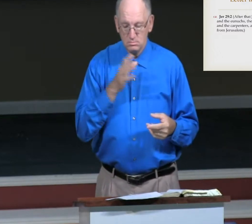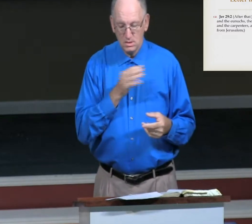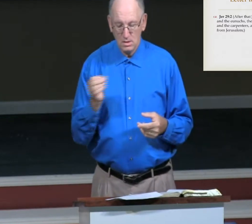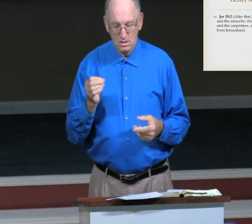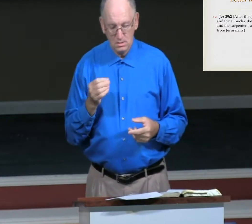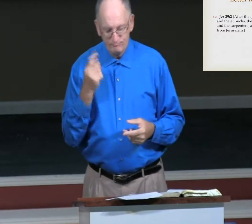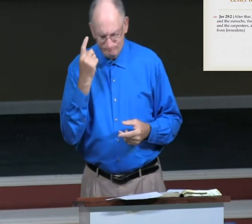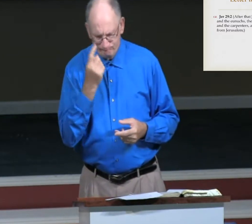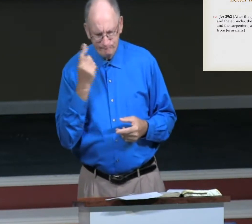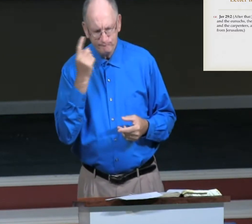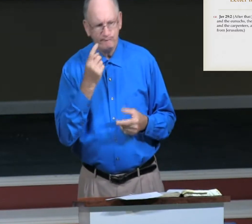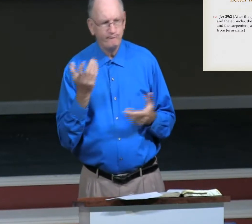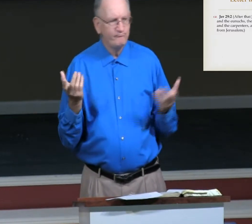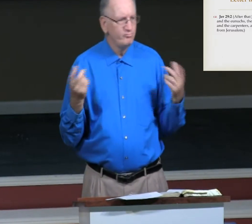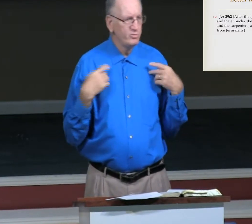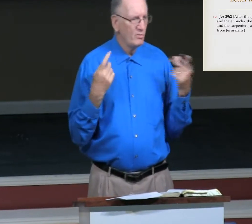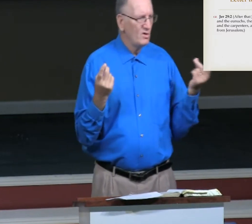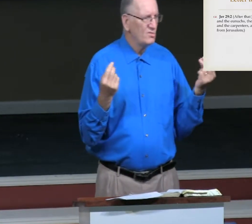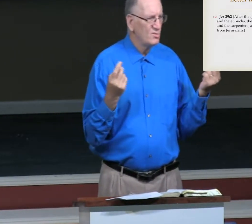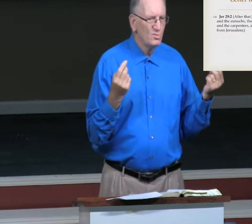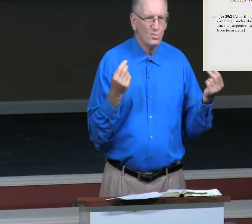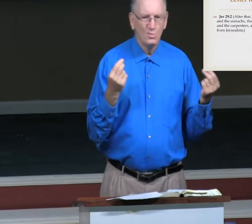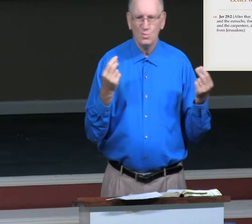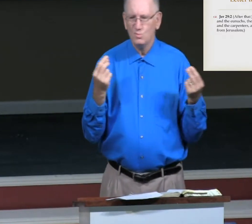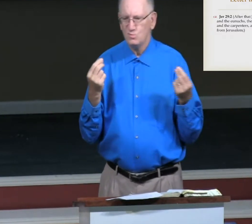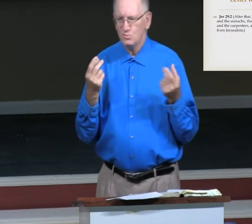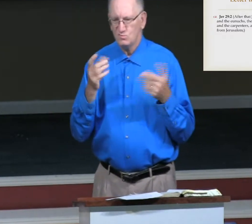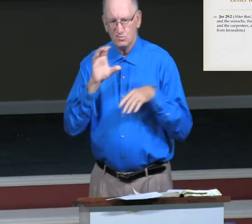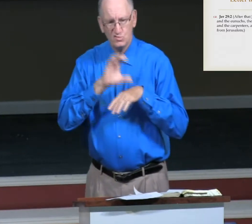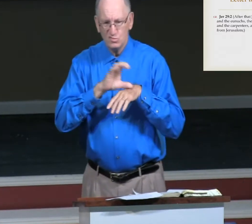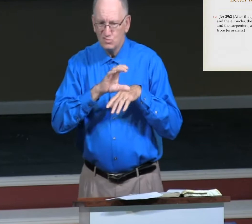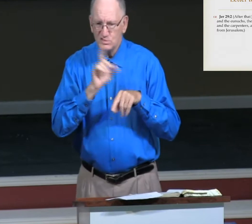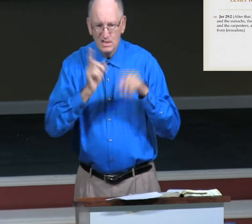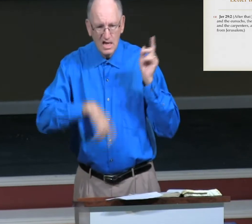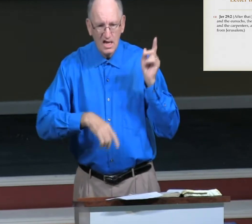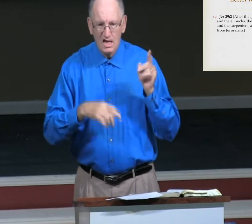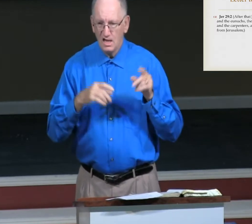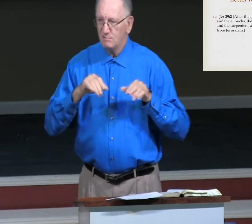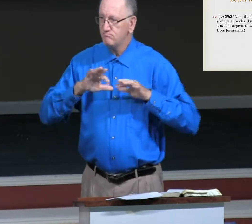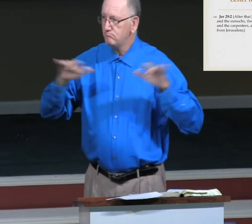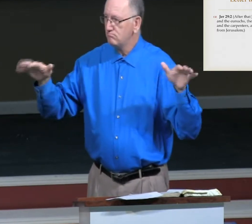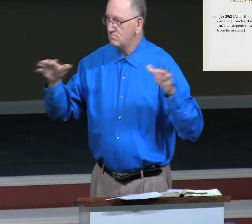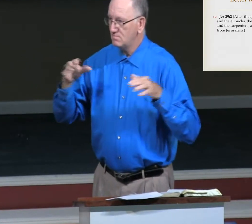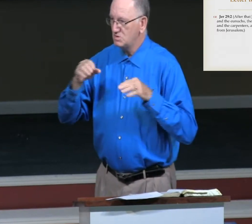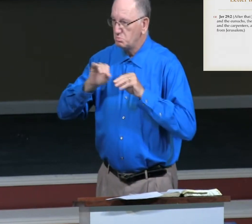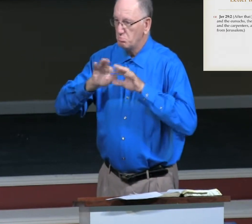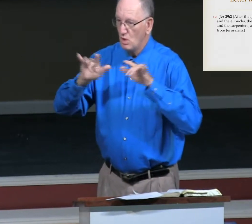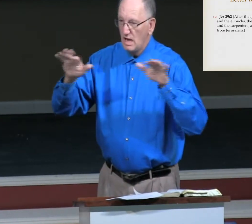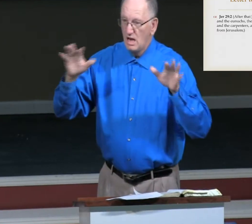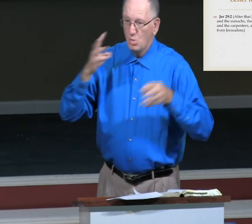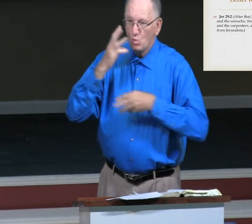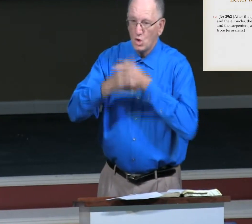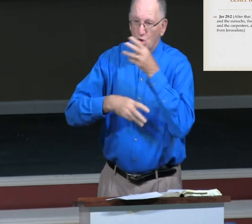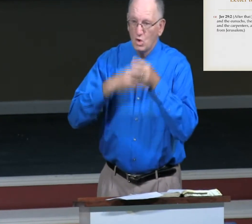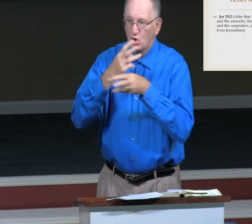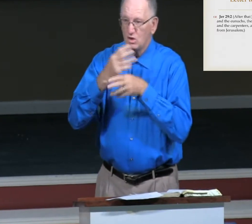right now and just wondering, what do we do? We can't have church.